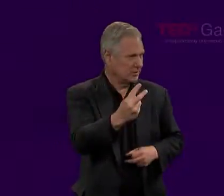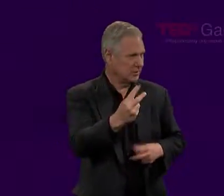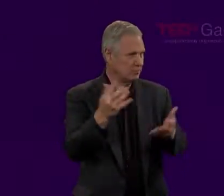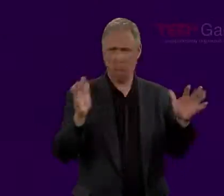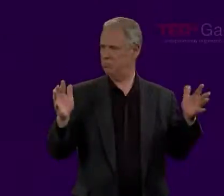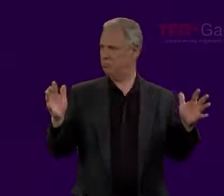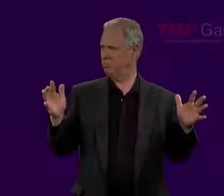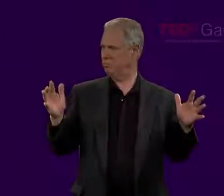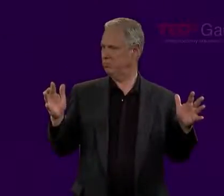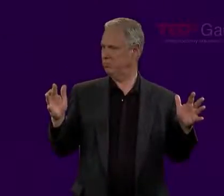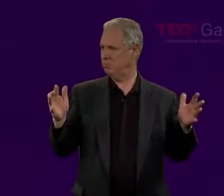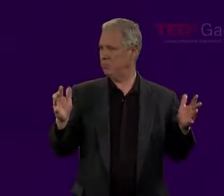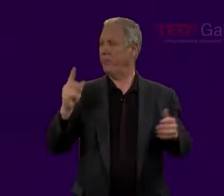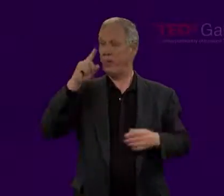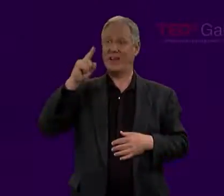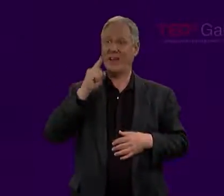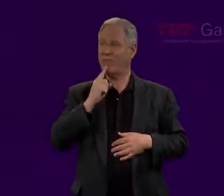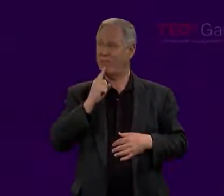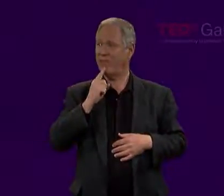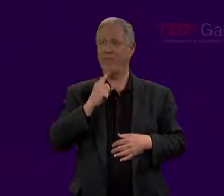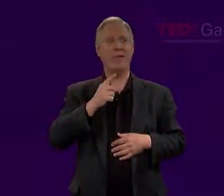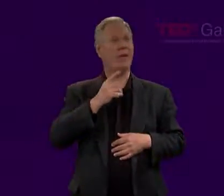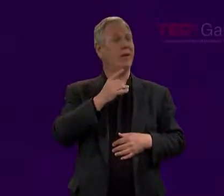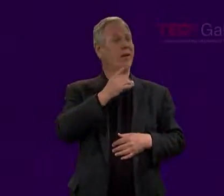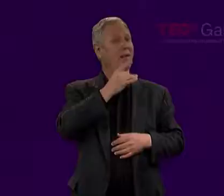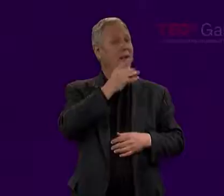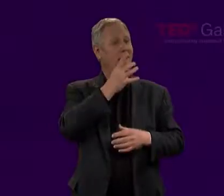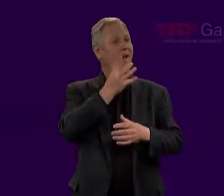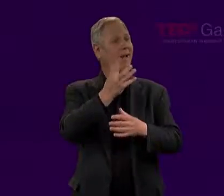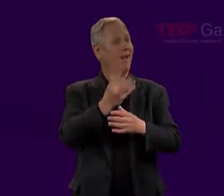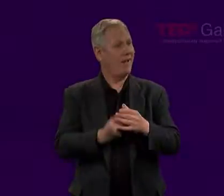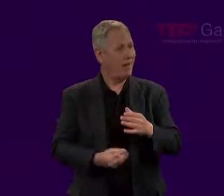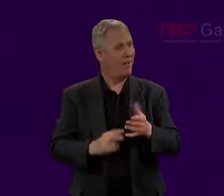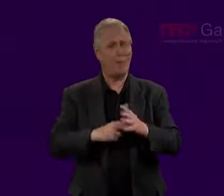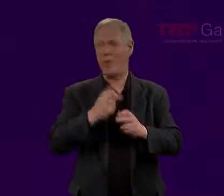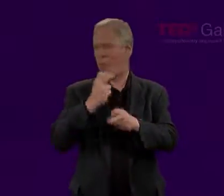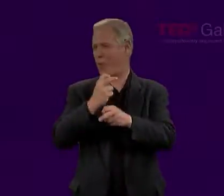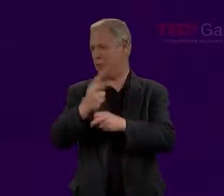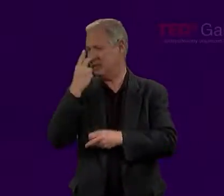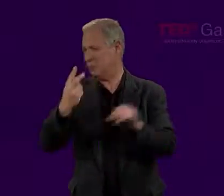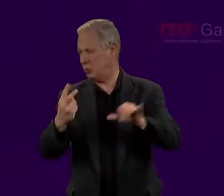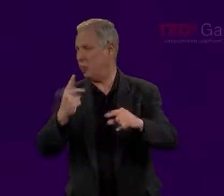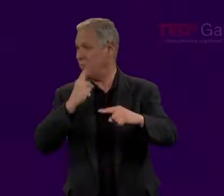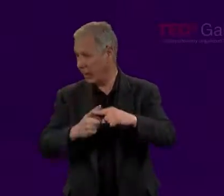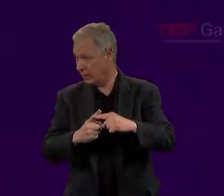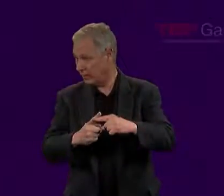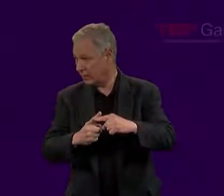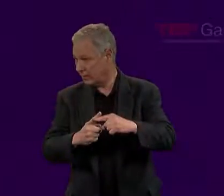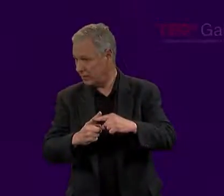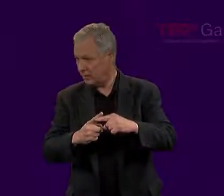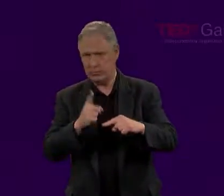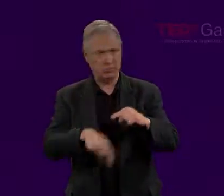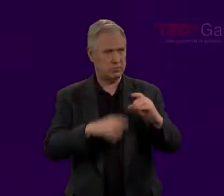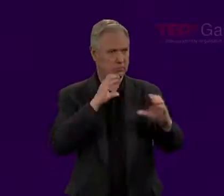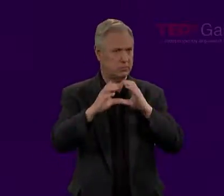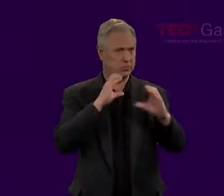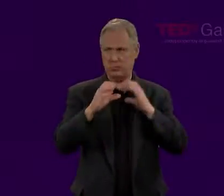it's hard to see, but that's okay. For deaf people, if light goes away, they